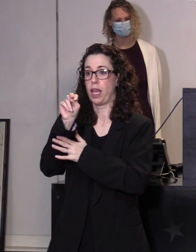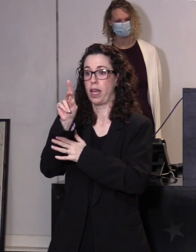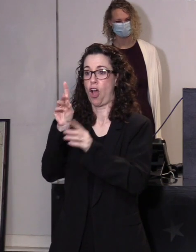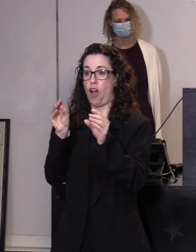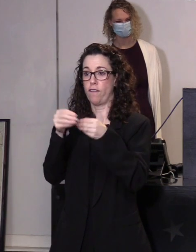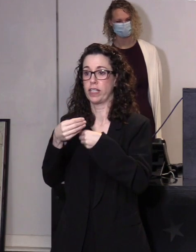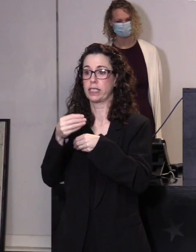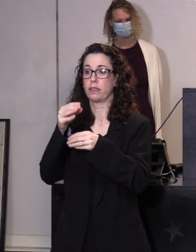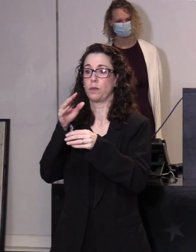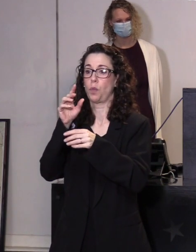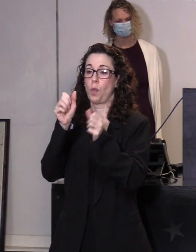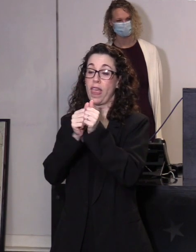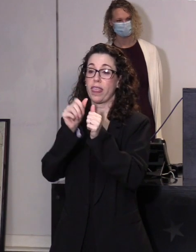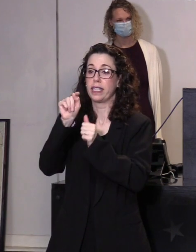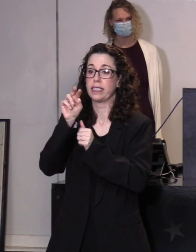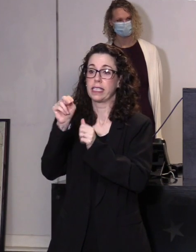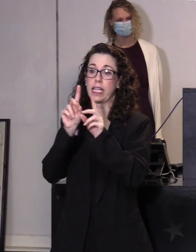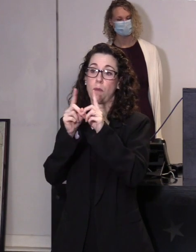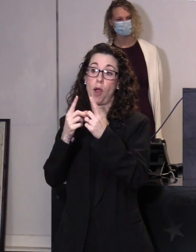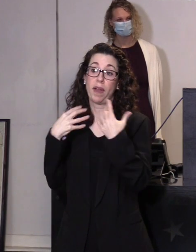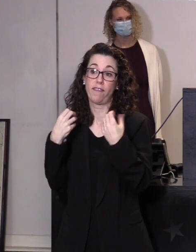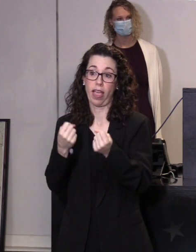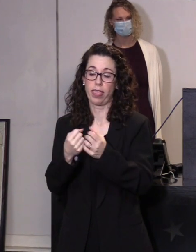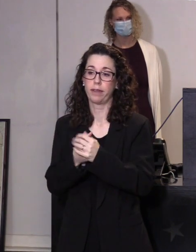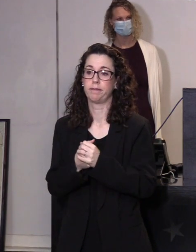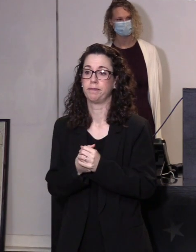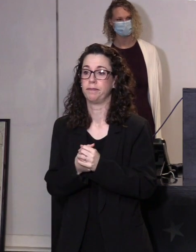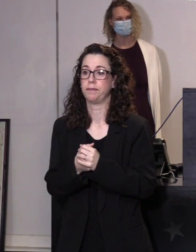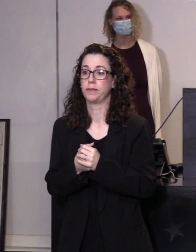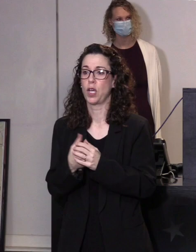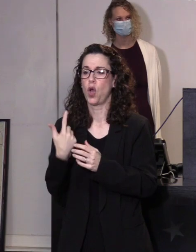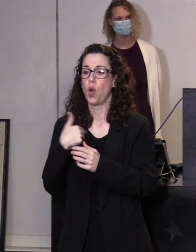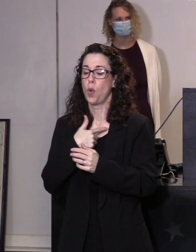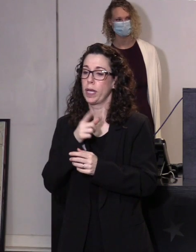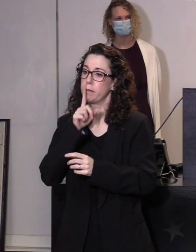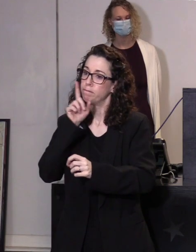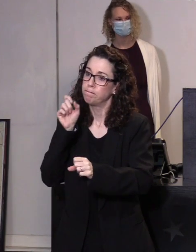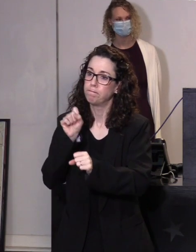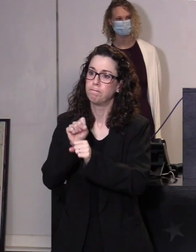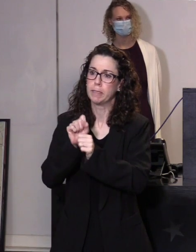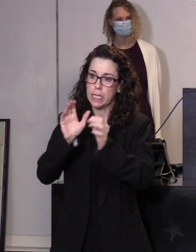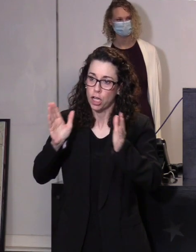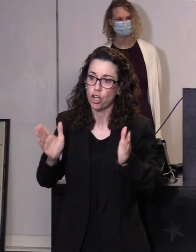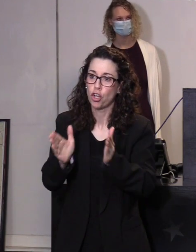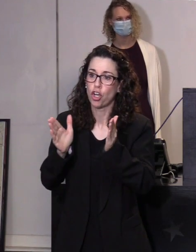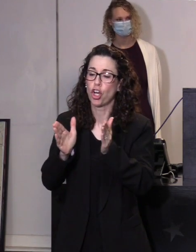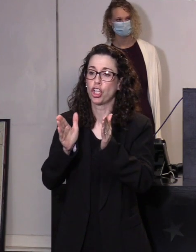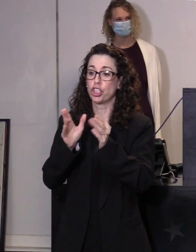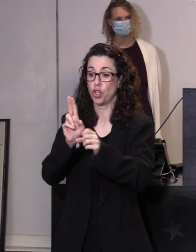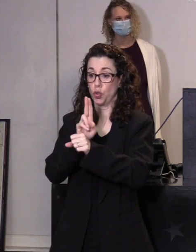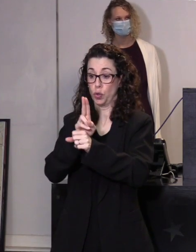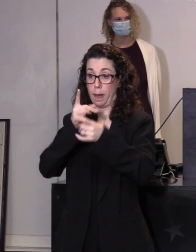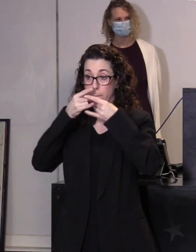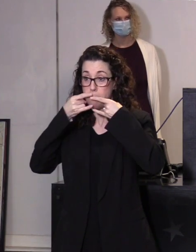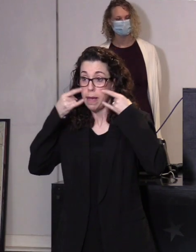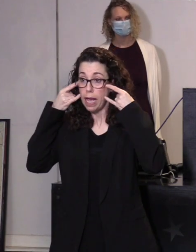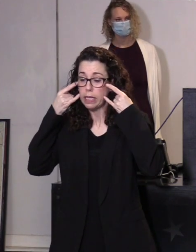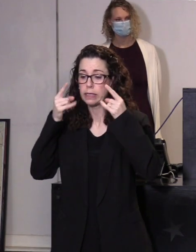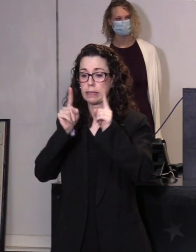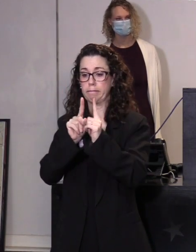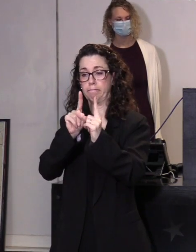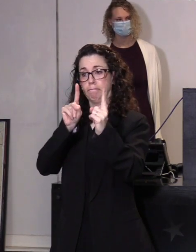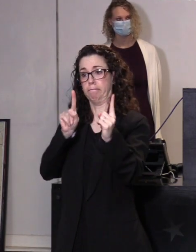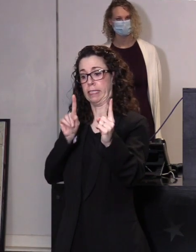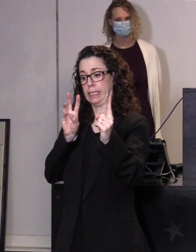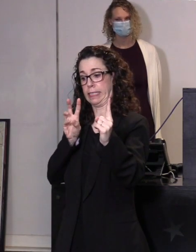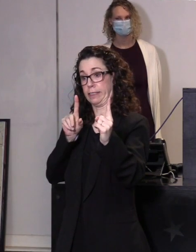Health. We strongly encourage the use of masks, social distancing, and remind